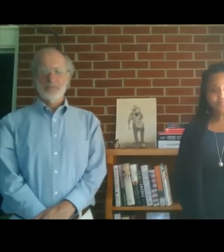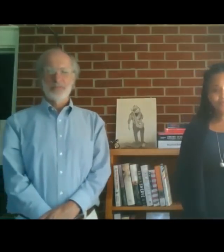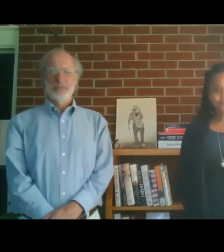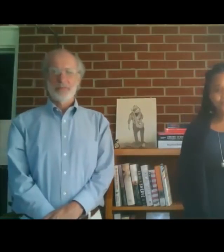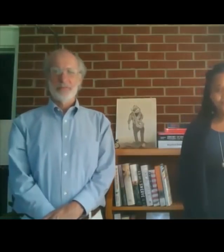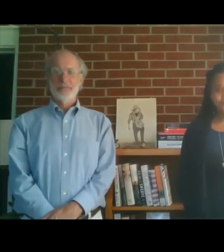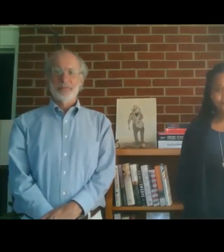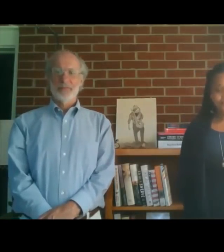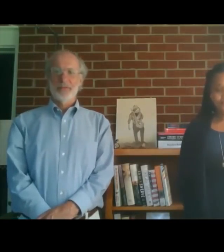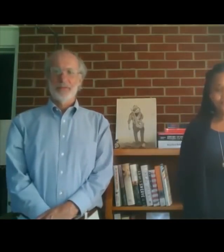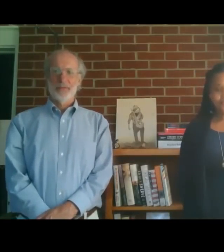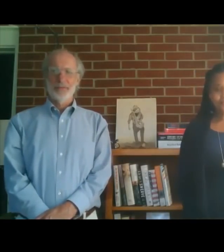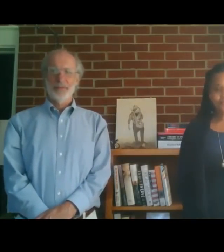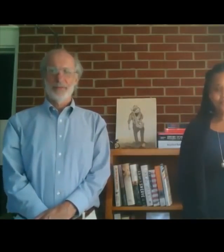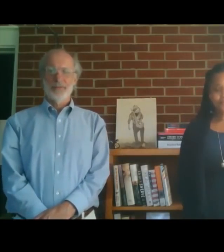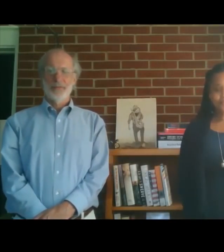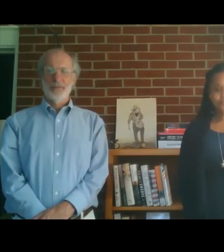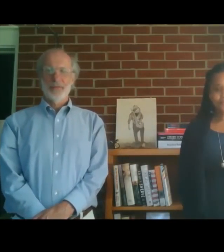turn.